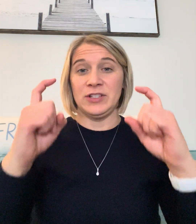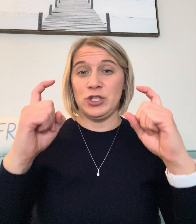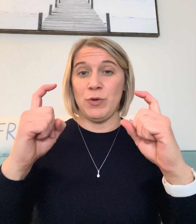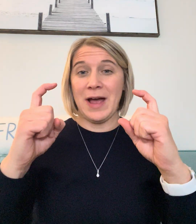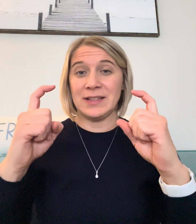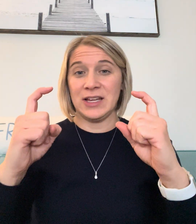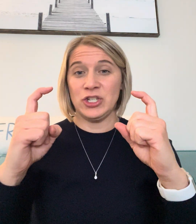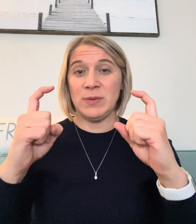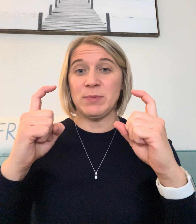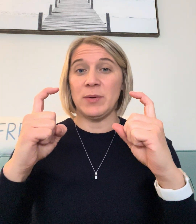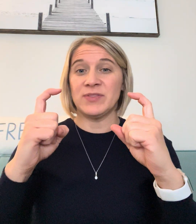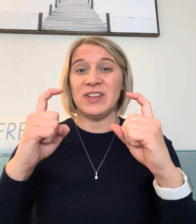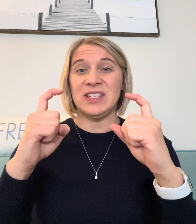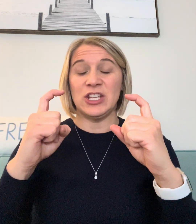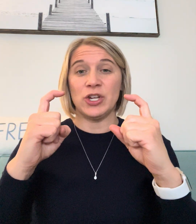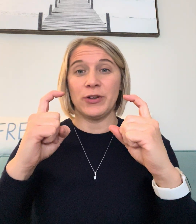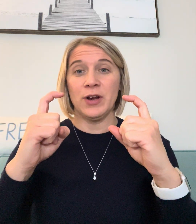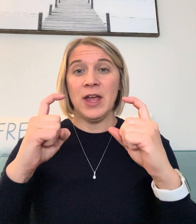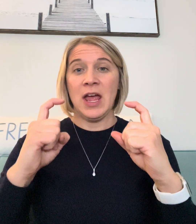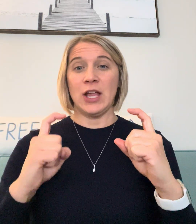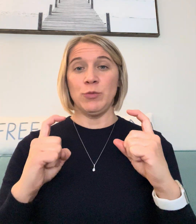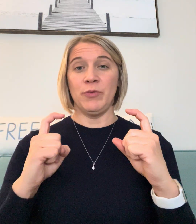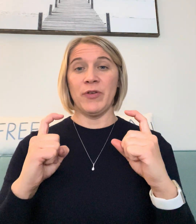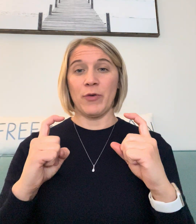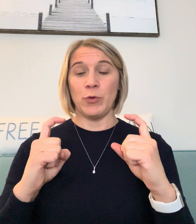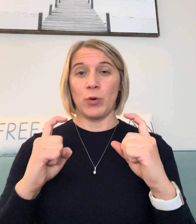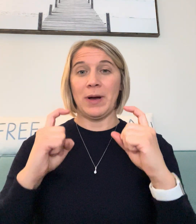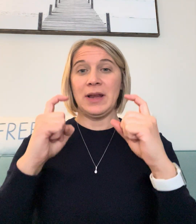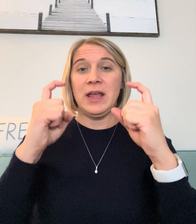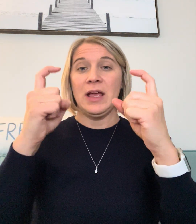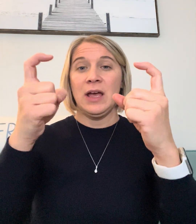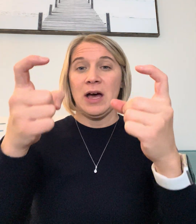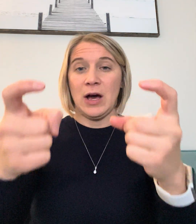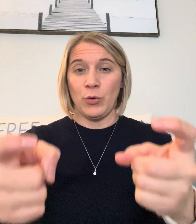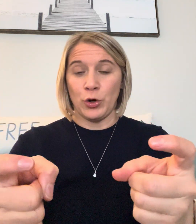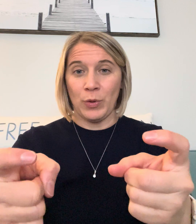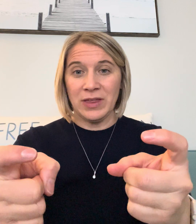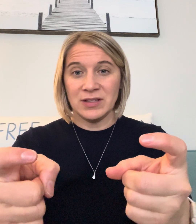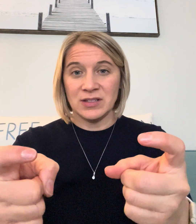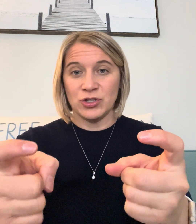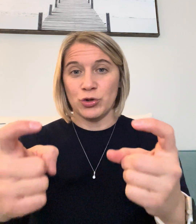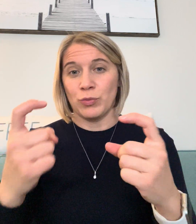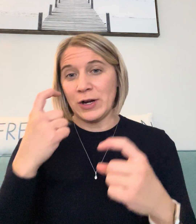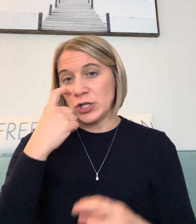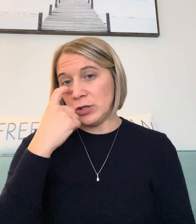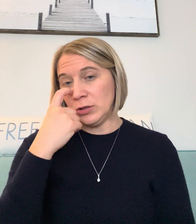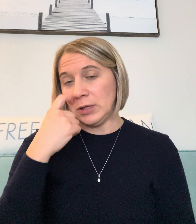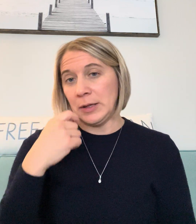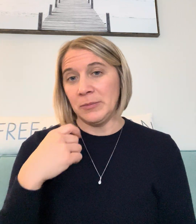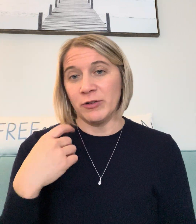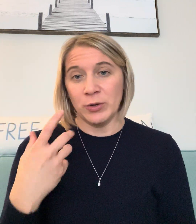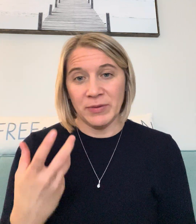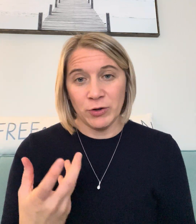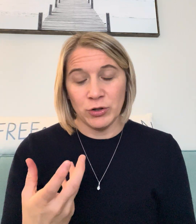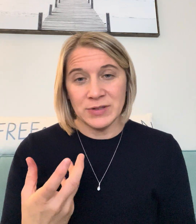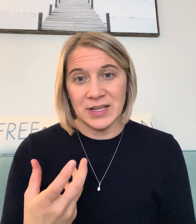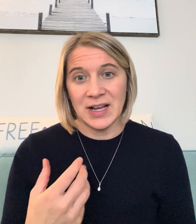2 X hand shapes, palms facing each other, and you move it from your body out and away. This is a directional verb if you're using it as